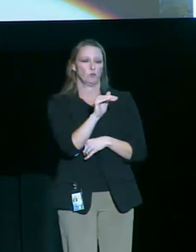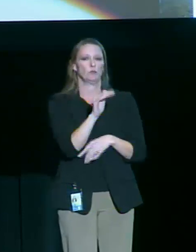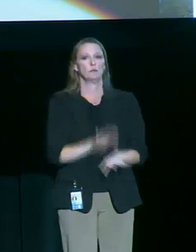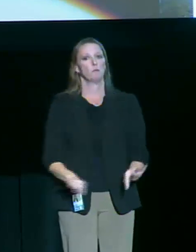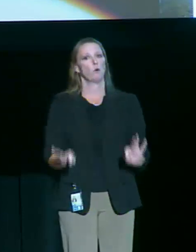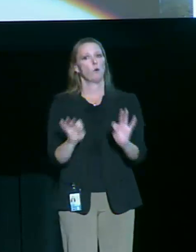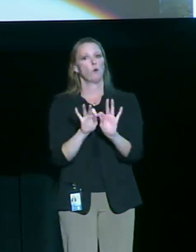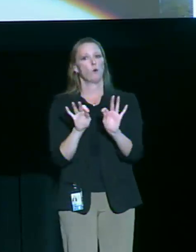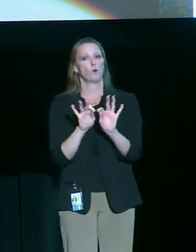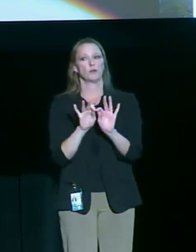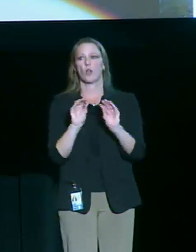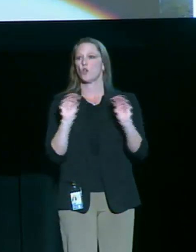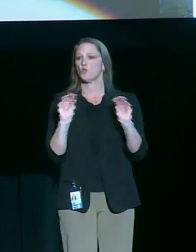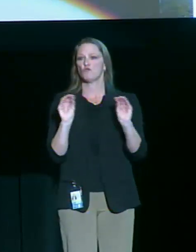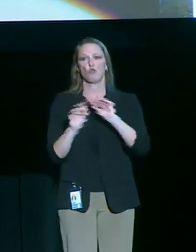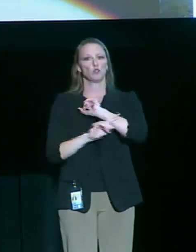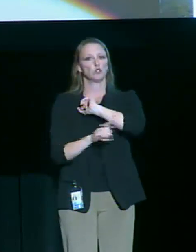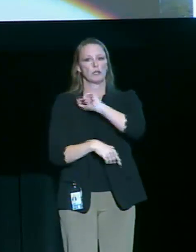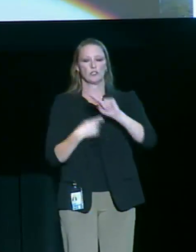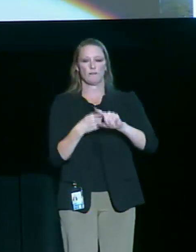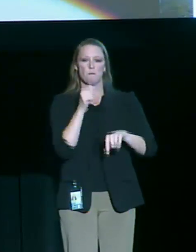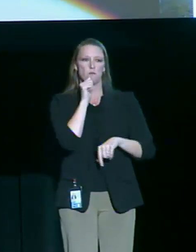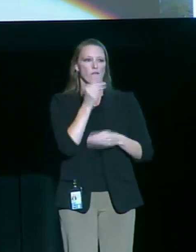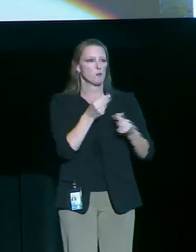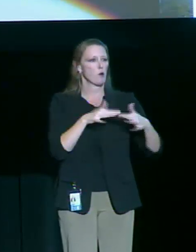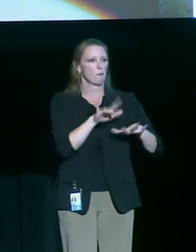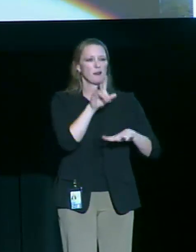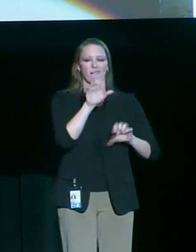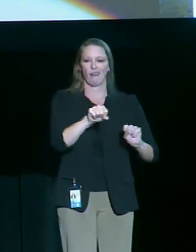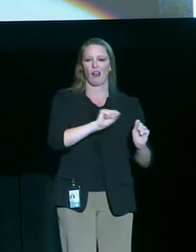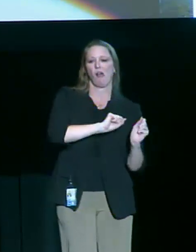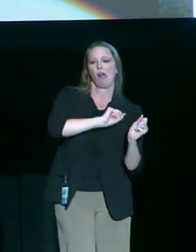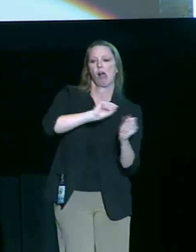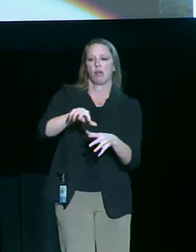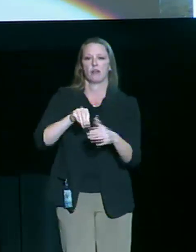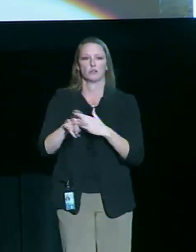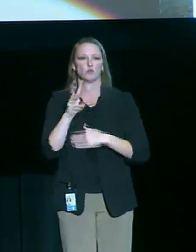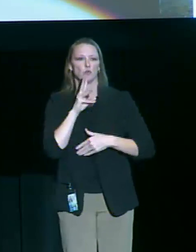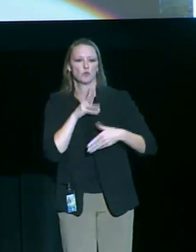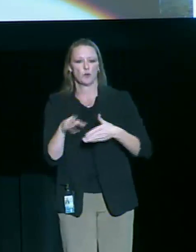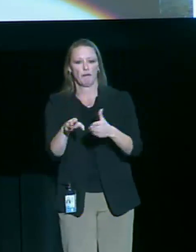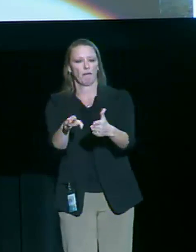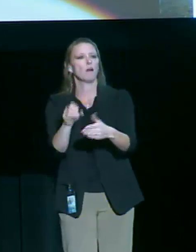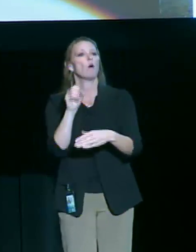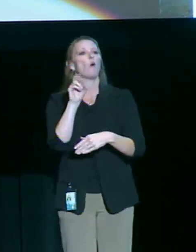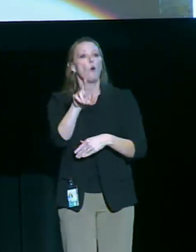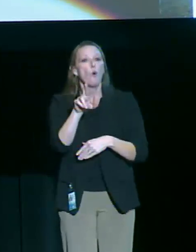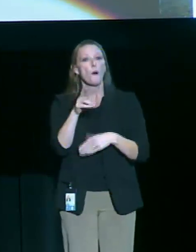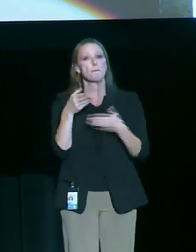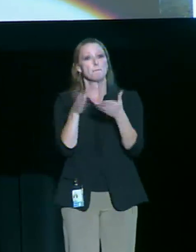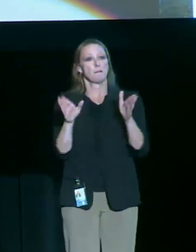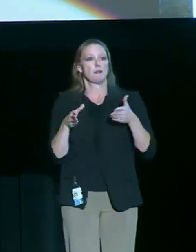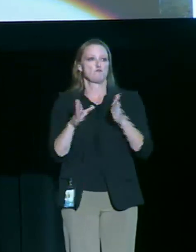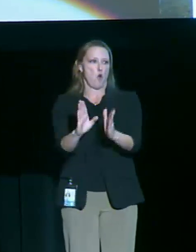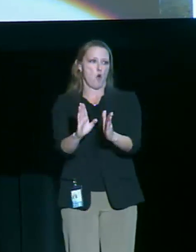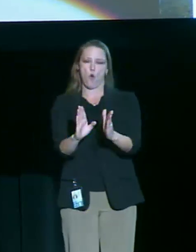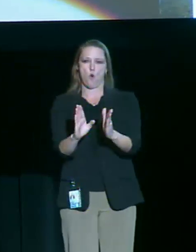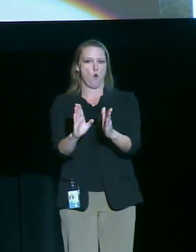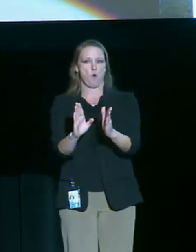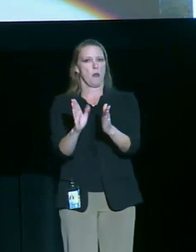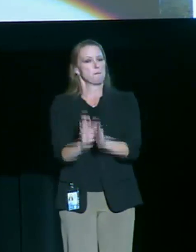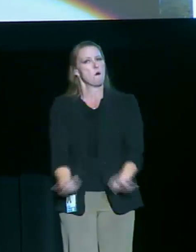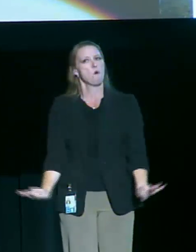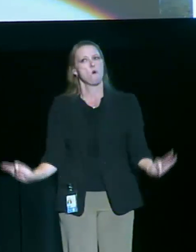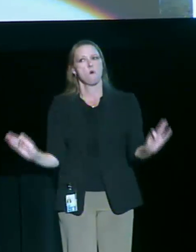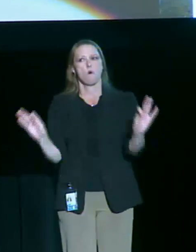no debris from private property be put either in creek channels or in the public road right-of-way. Any public right-of-way, it's imperative that that